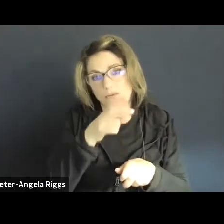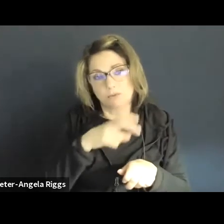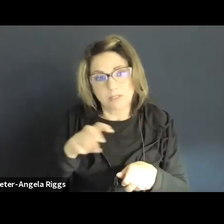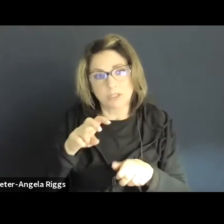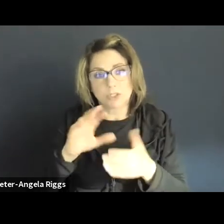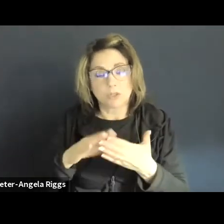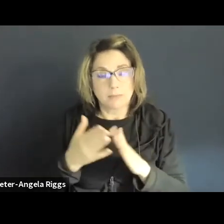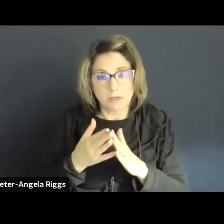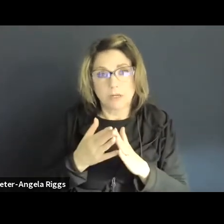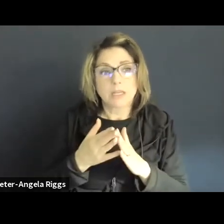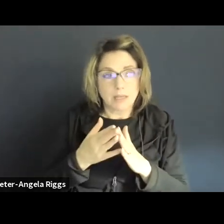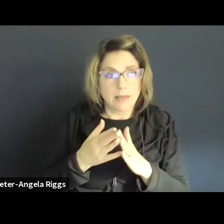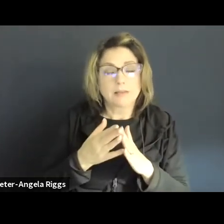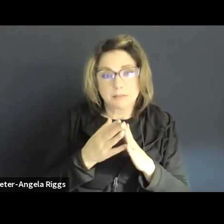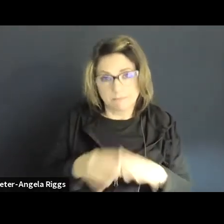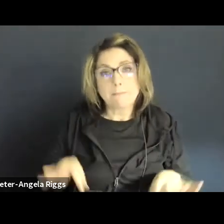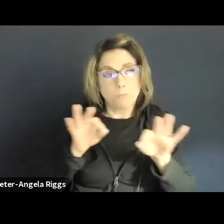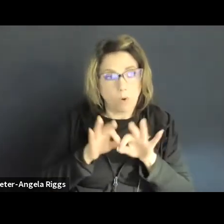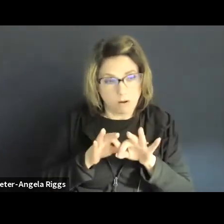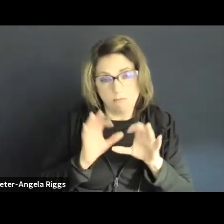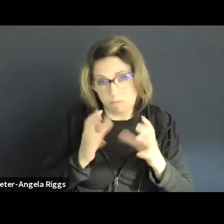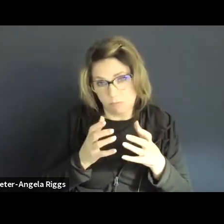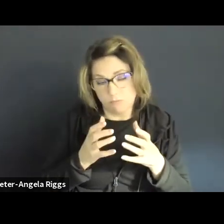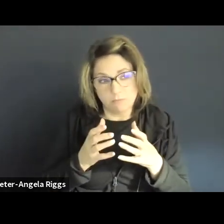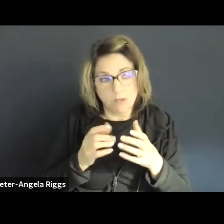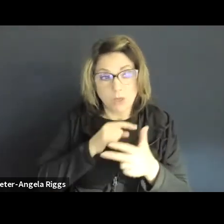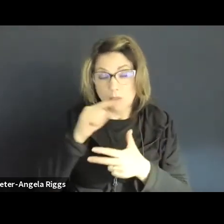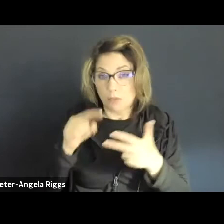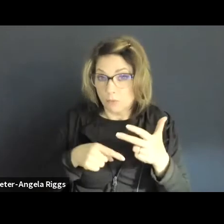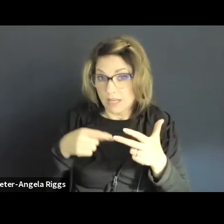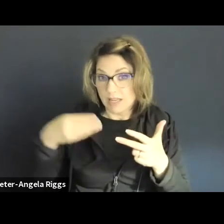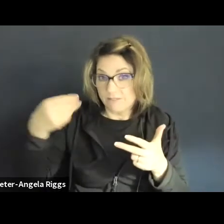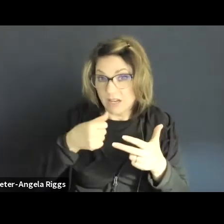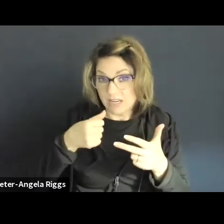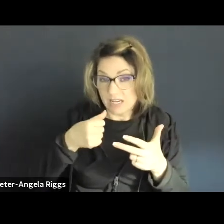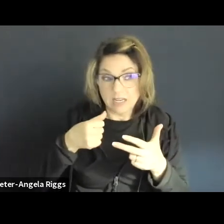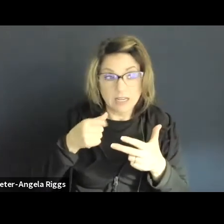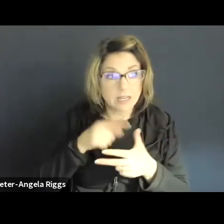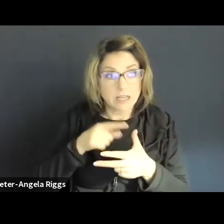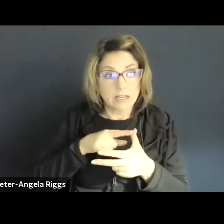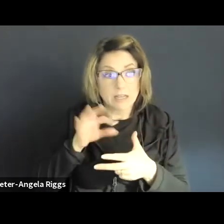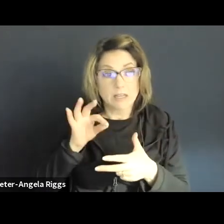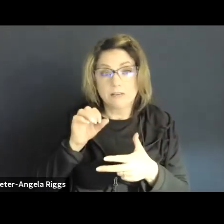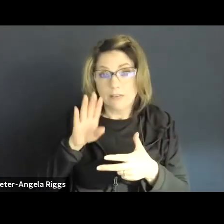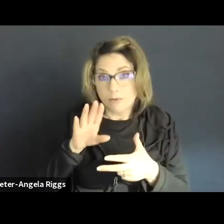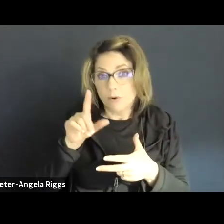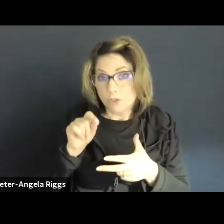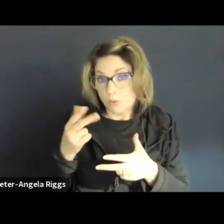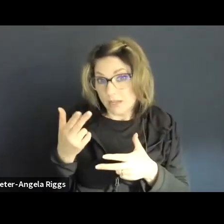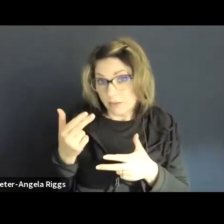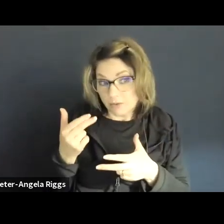priority population. So far, there have been 3 funding rounds. The first in February 2013